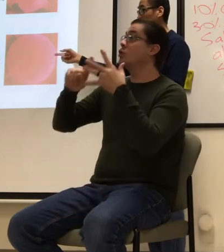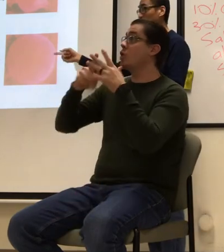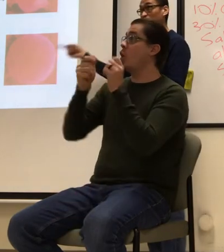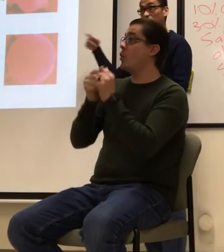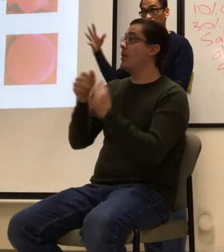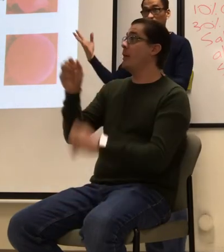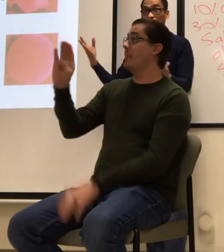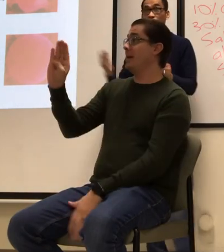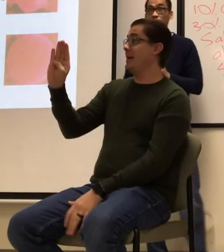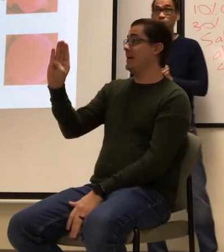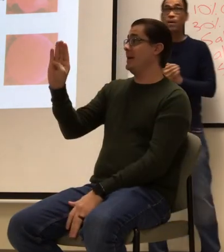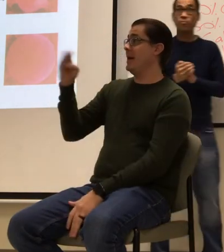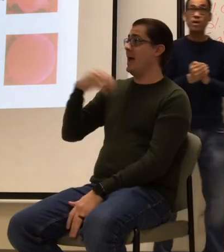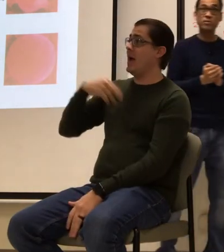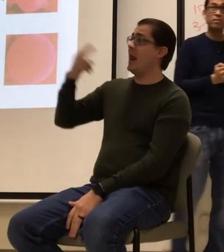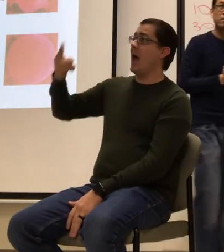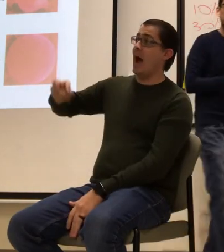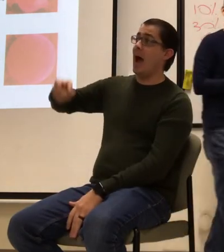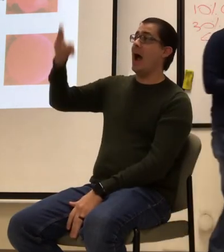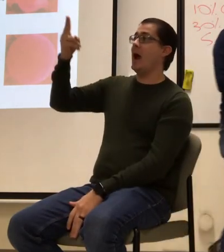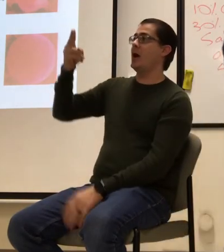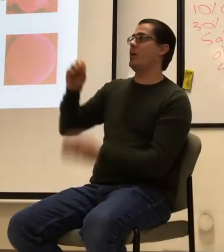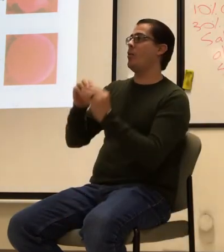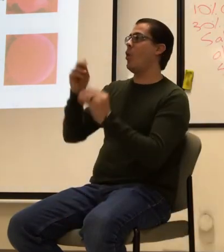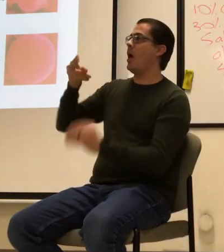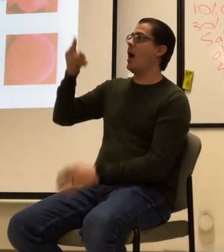B had the higher osmotic pressure.